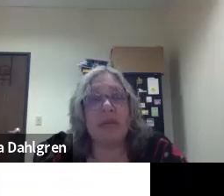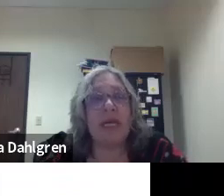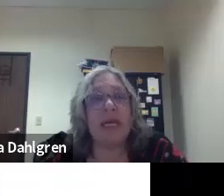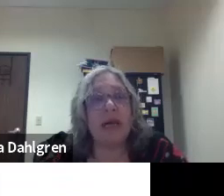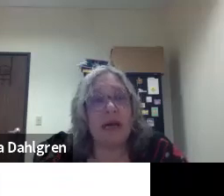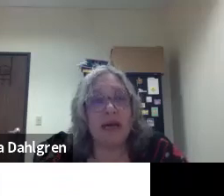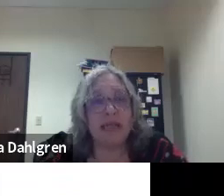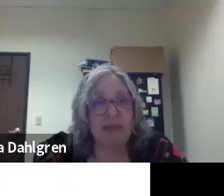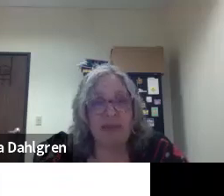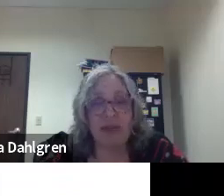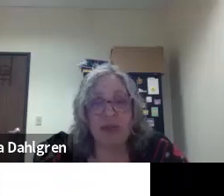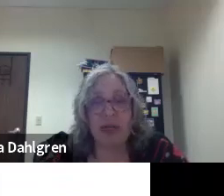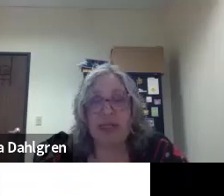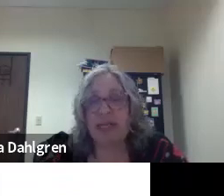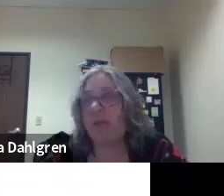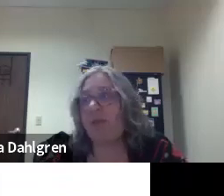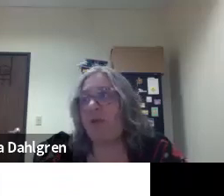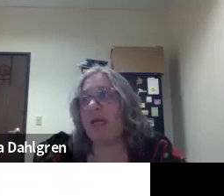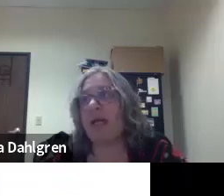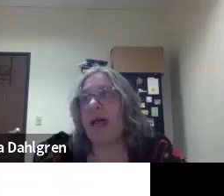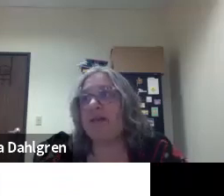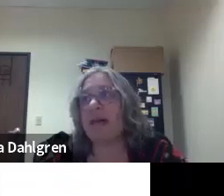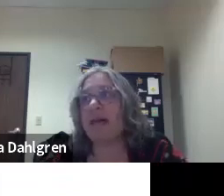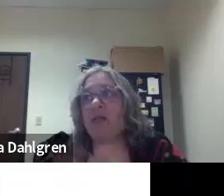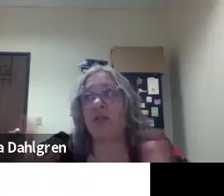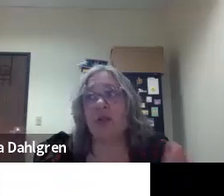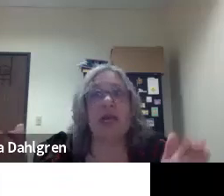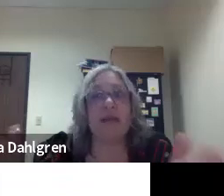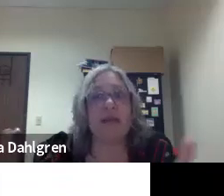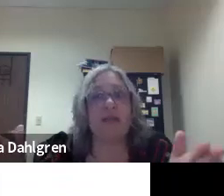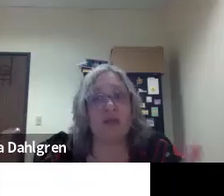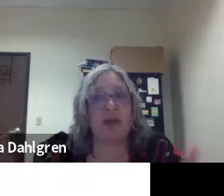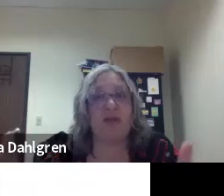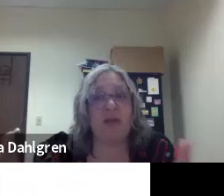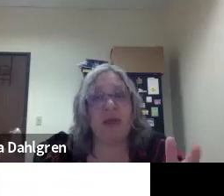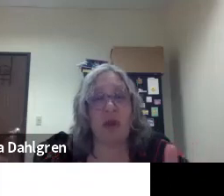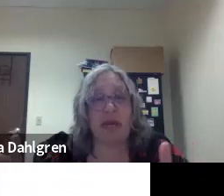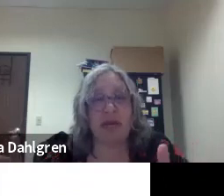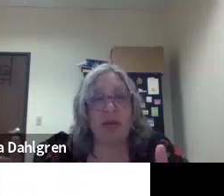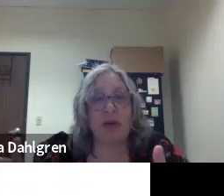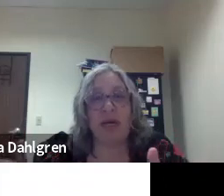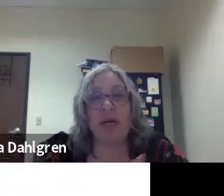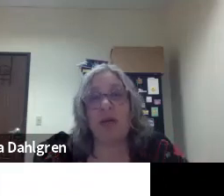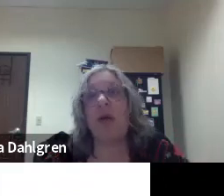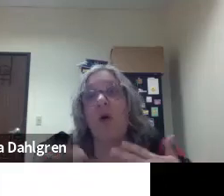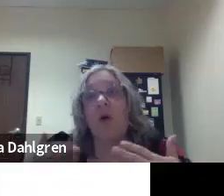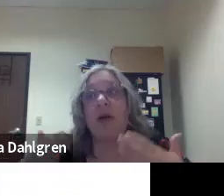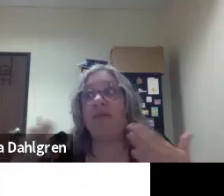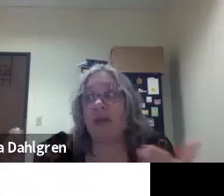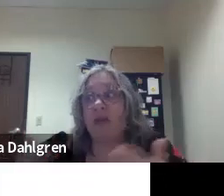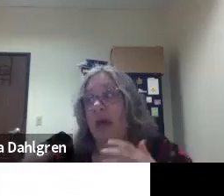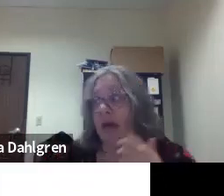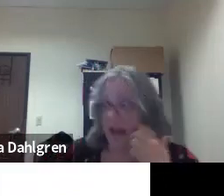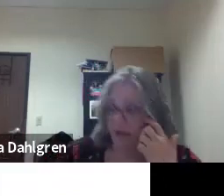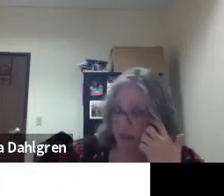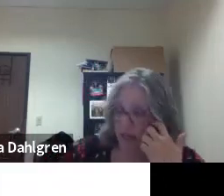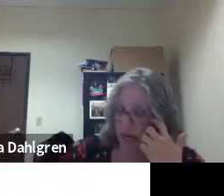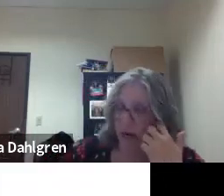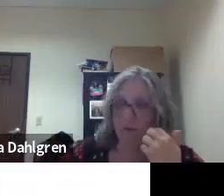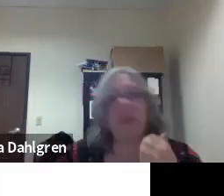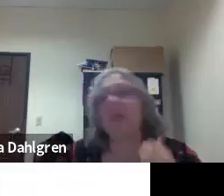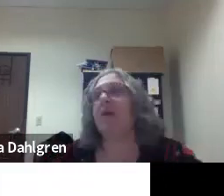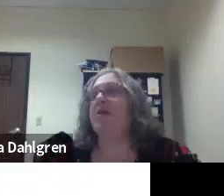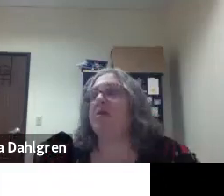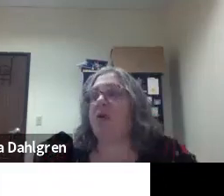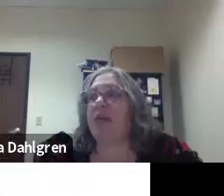can be a type of insurance that people can access during this 24-month waiting period, or if they do not have